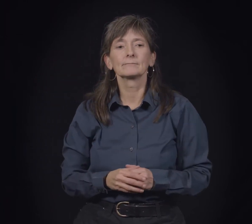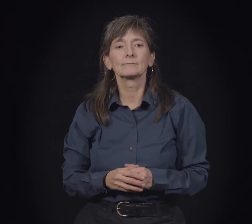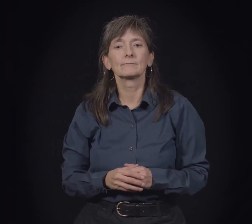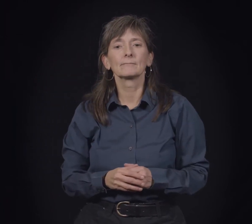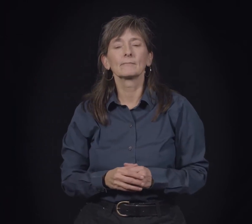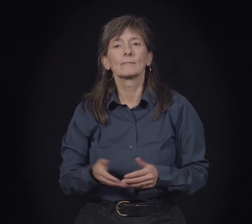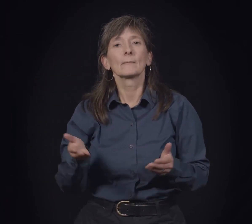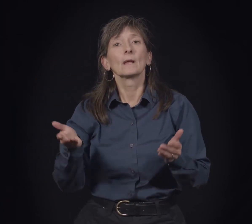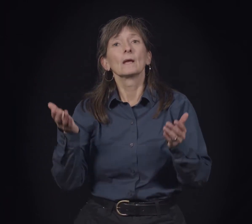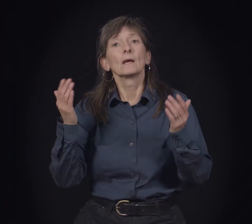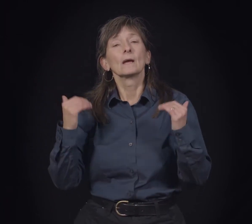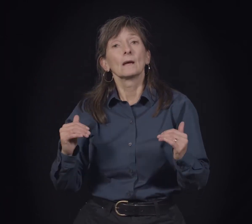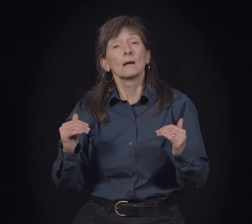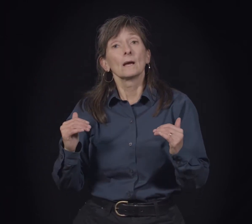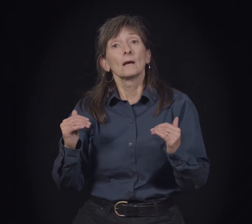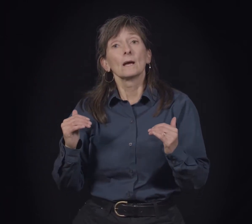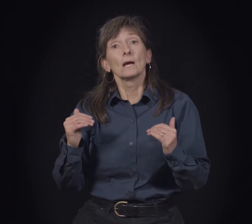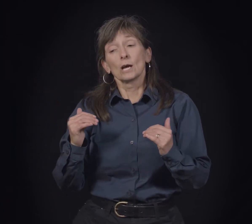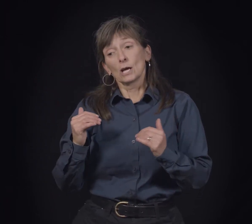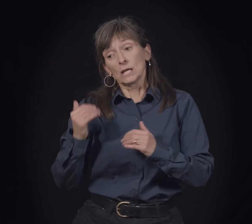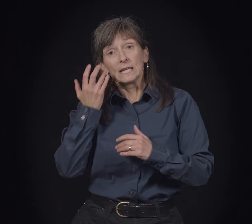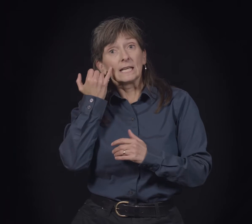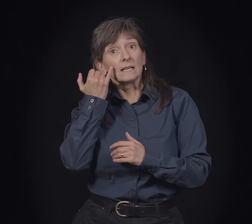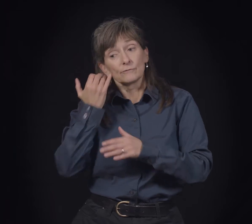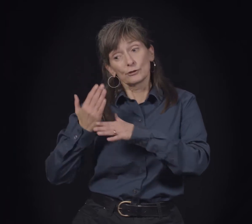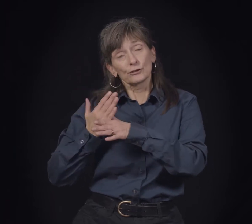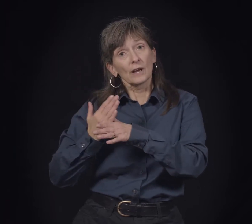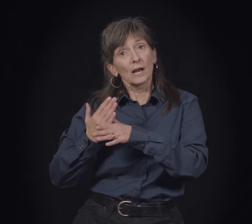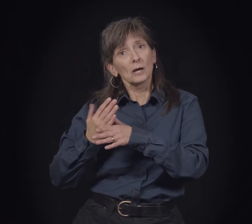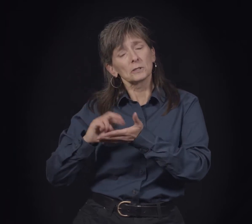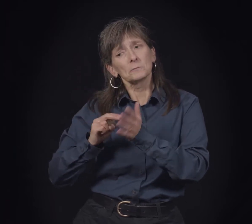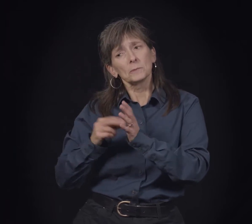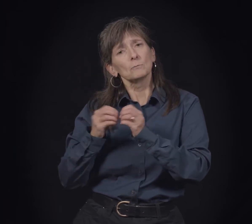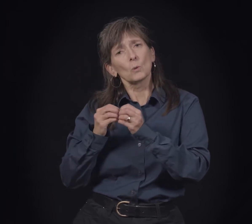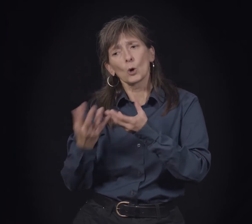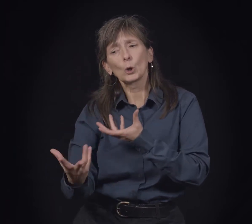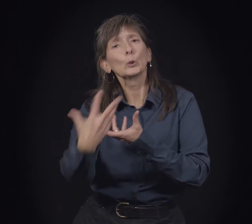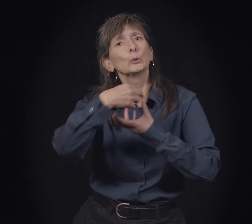Shared responsibility is a way to create inclusion from a collaborative approach.